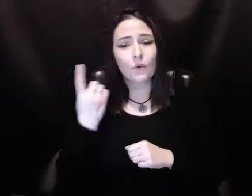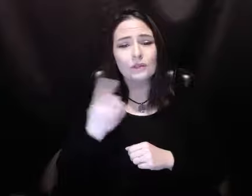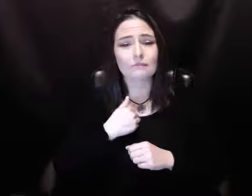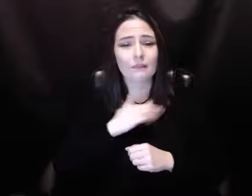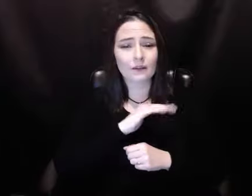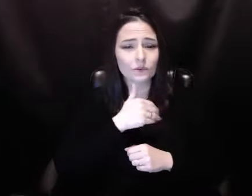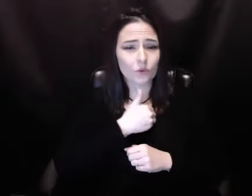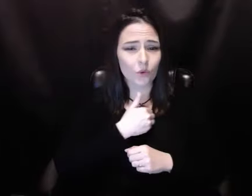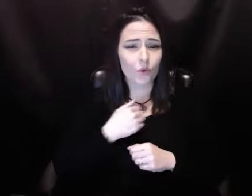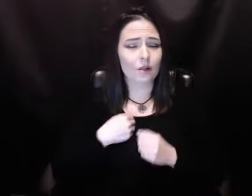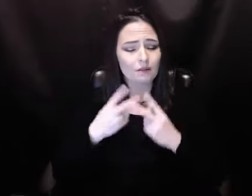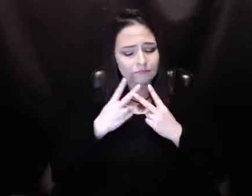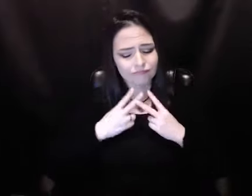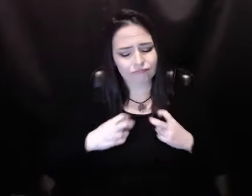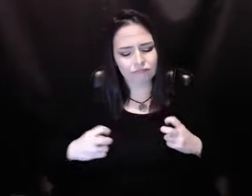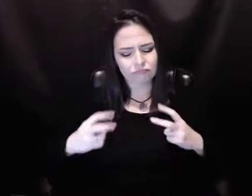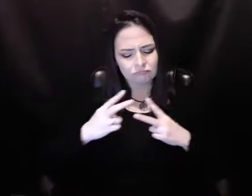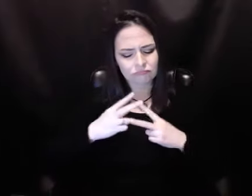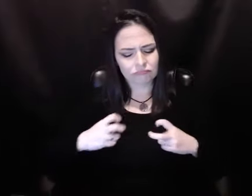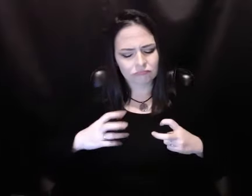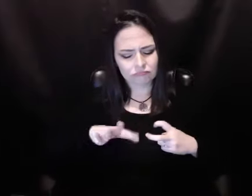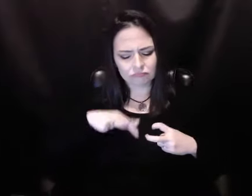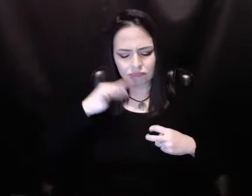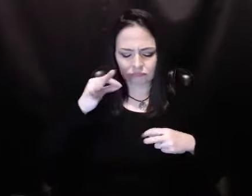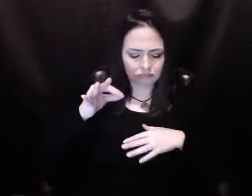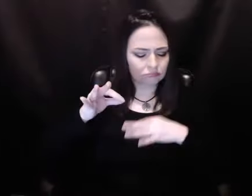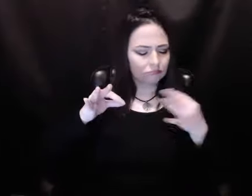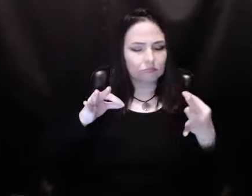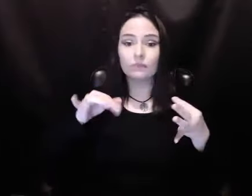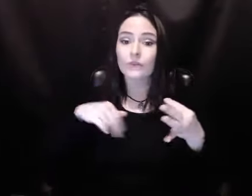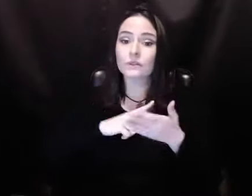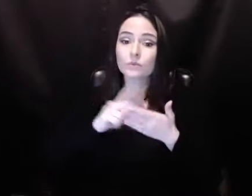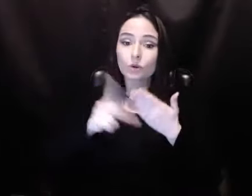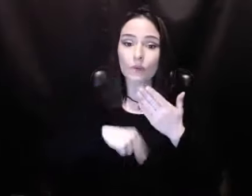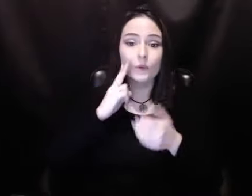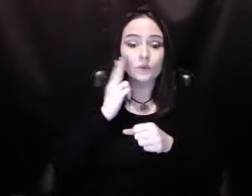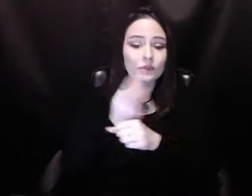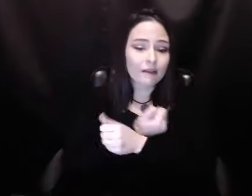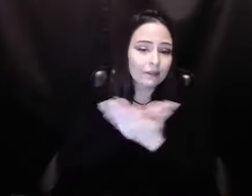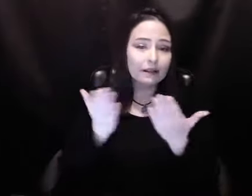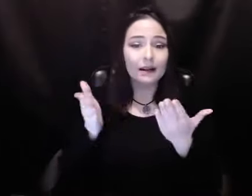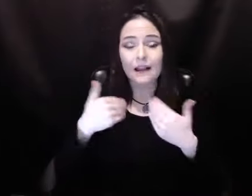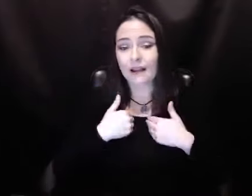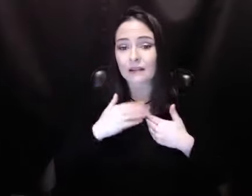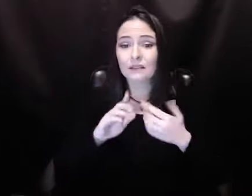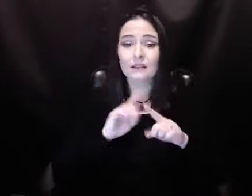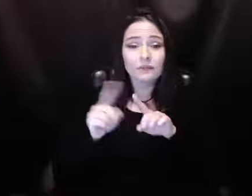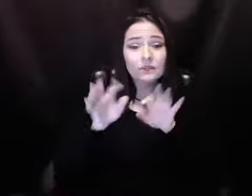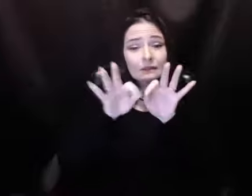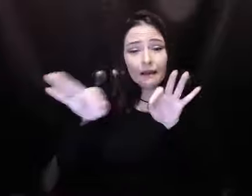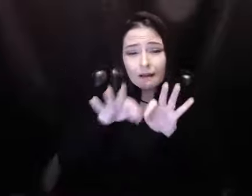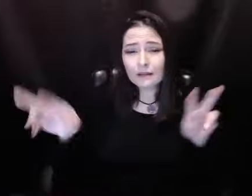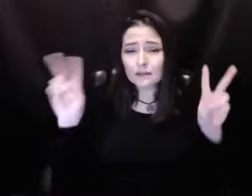coming back. So, admitting the exact nature of my wrongs will be something that I will do